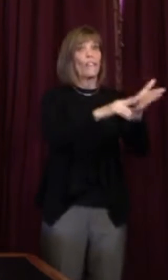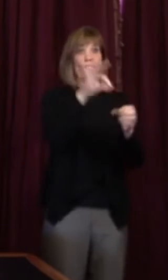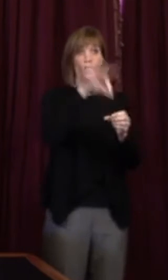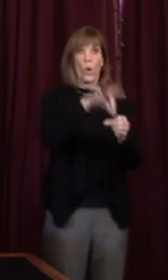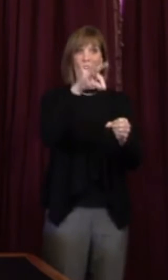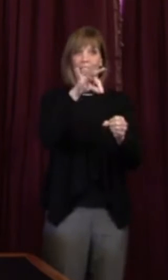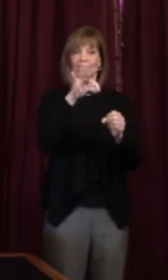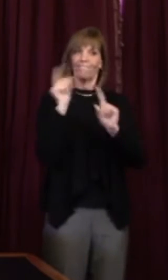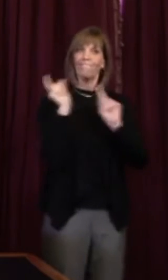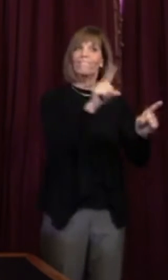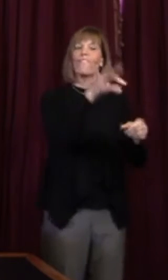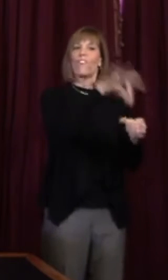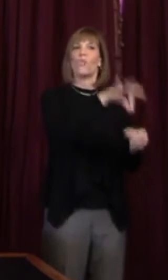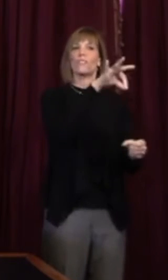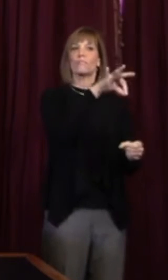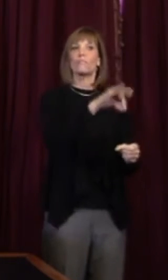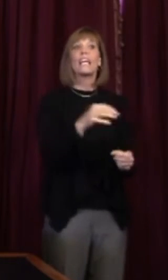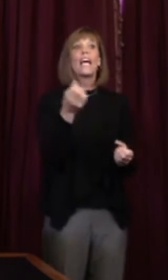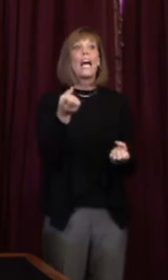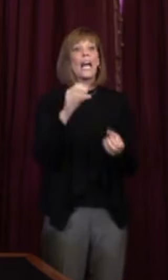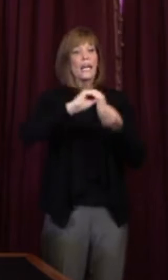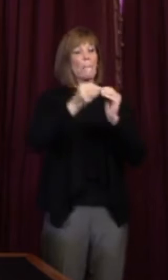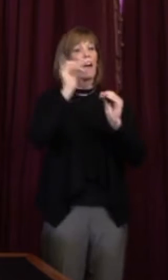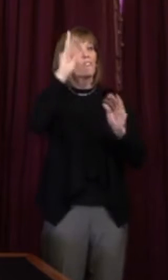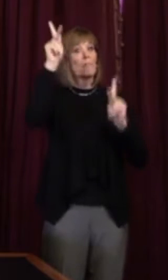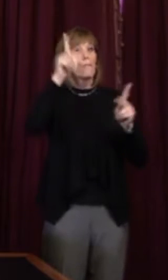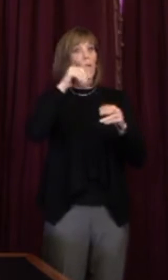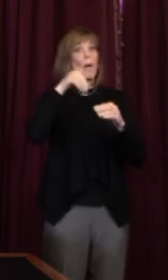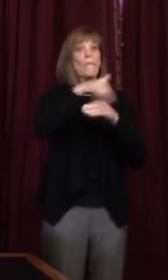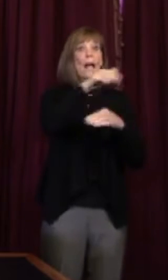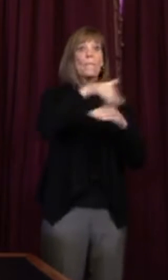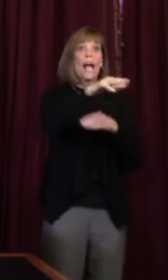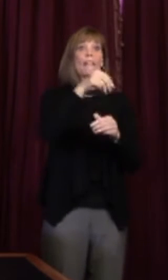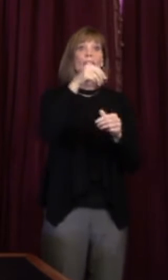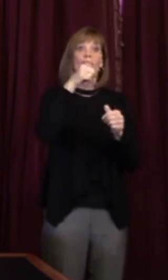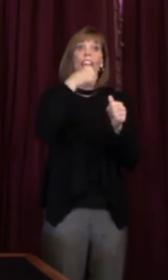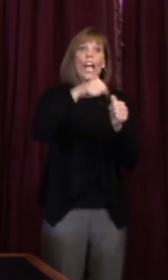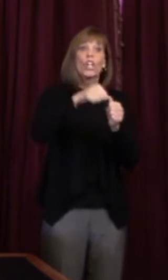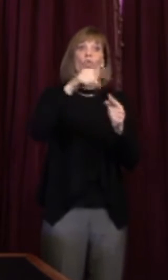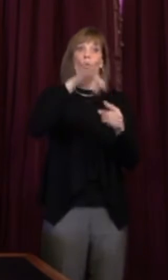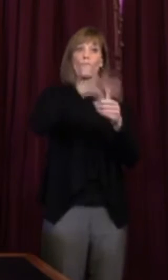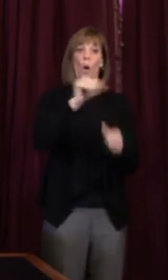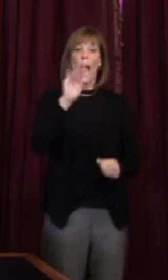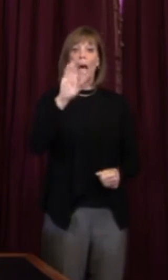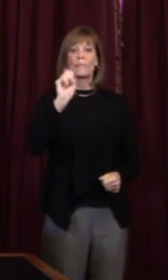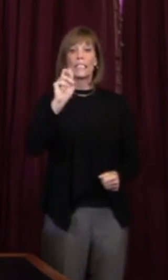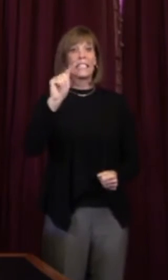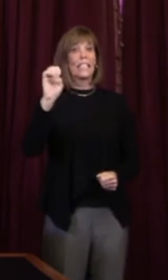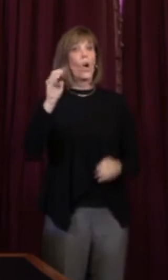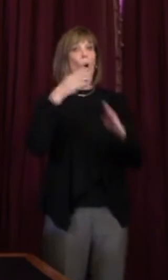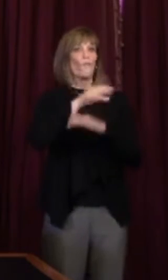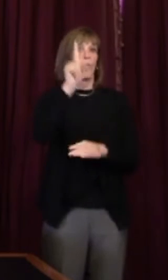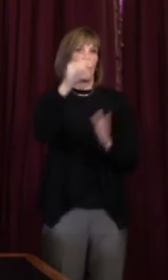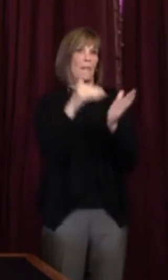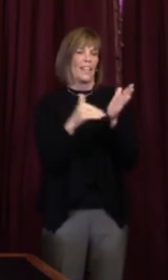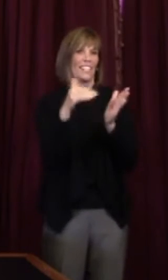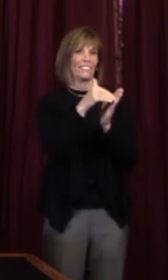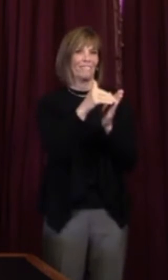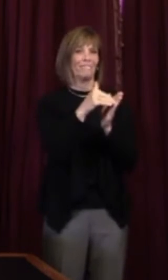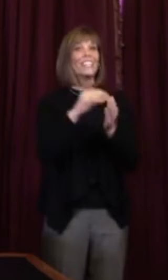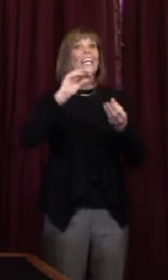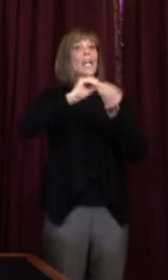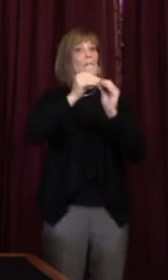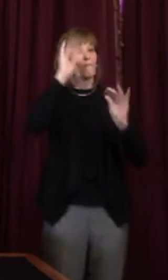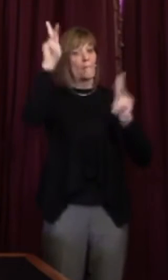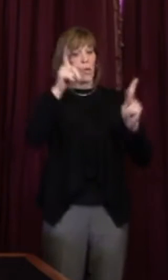voting, record absentee voting with more than 1 million people voting absentee. We're at an all-time high in the number